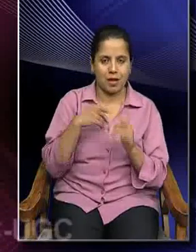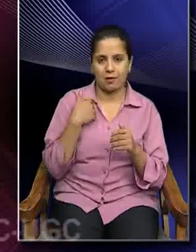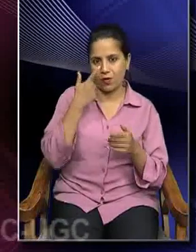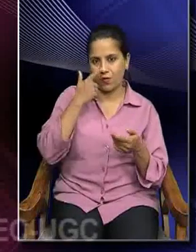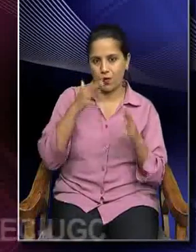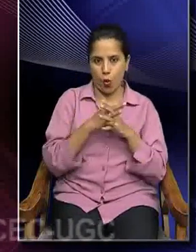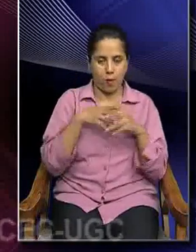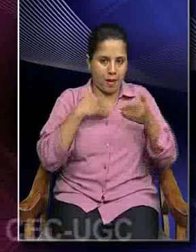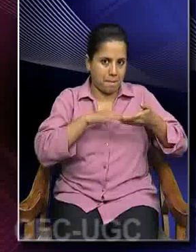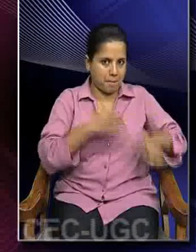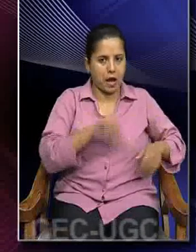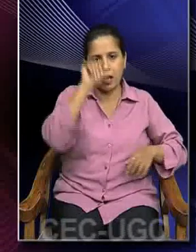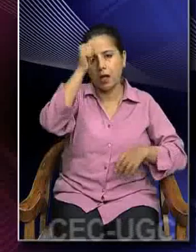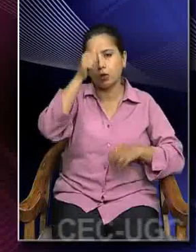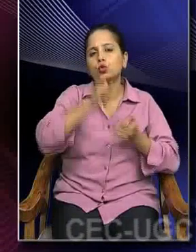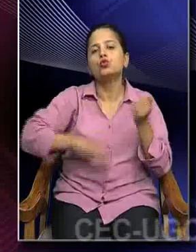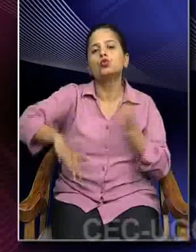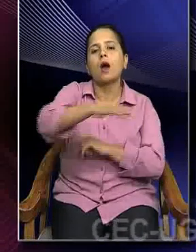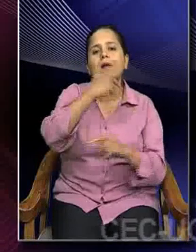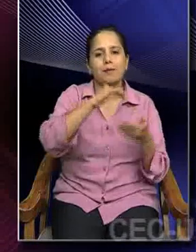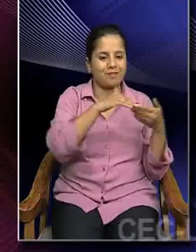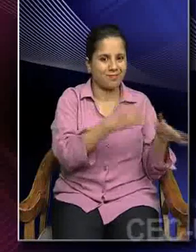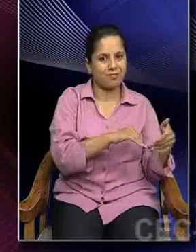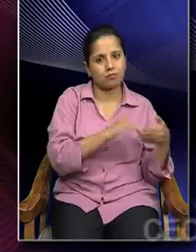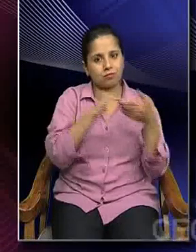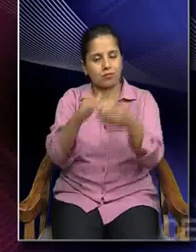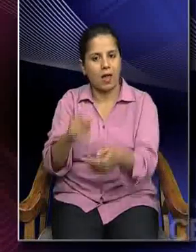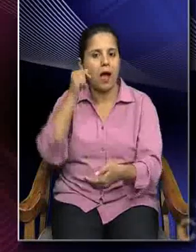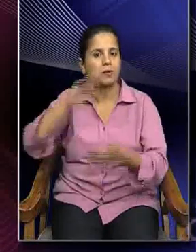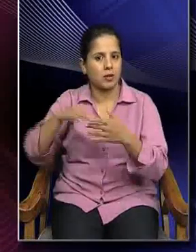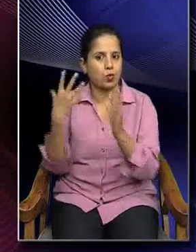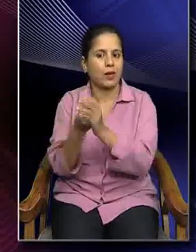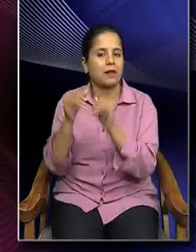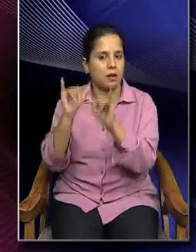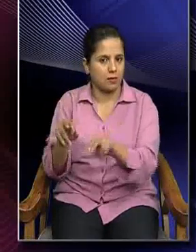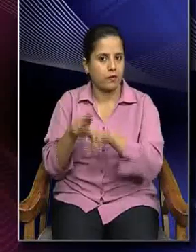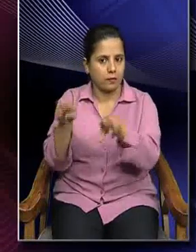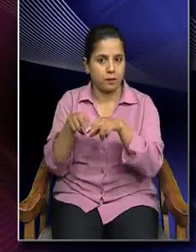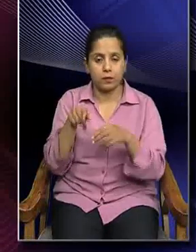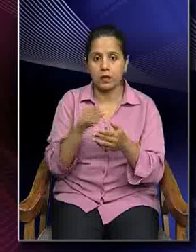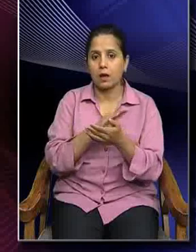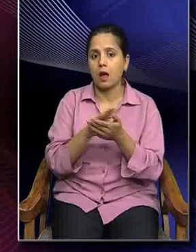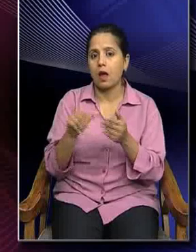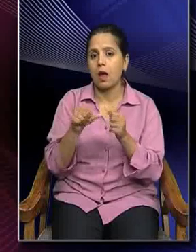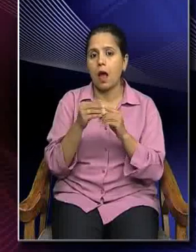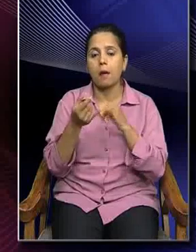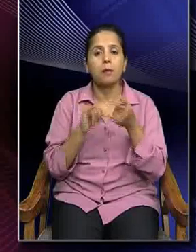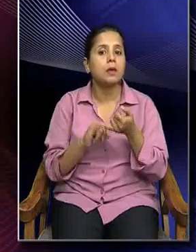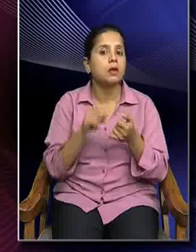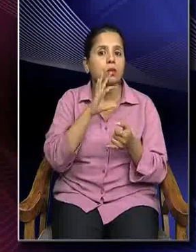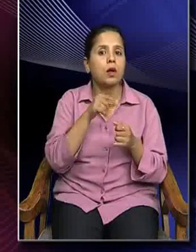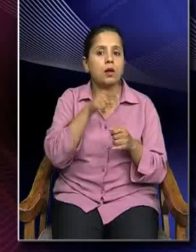a Hindu society. Habitus is the way society becomes deposited